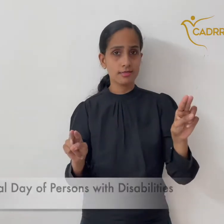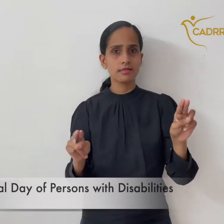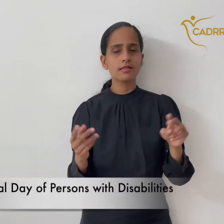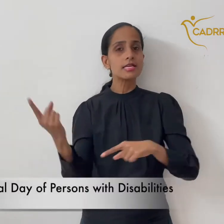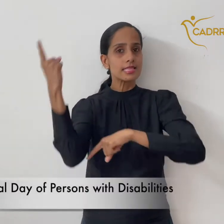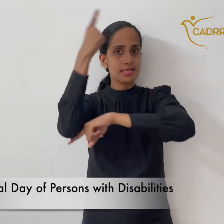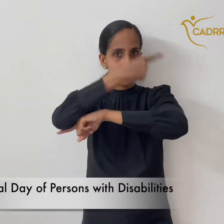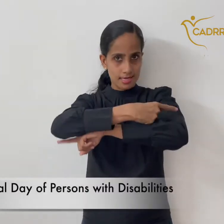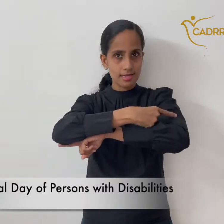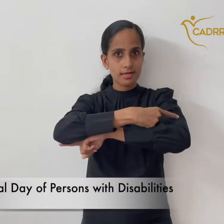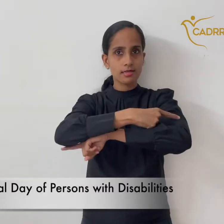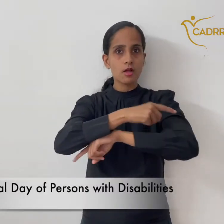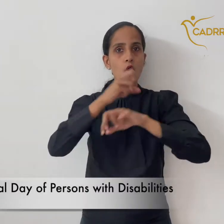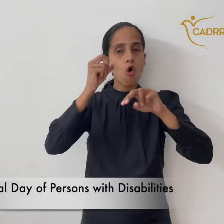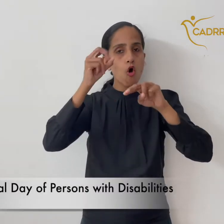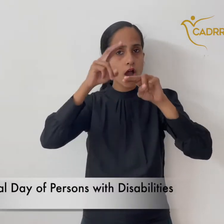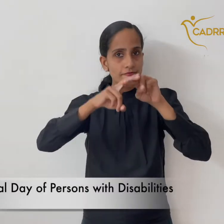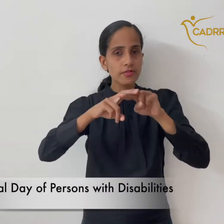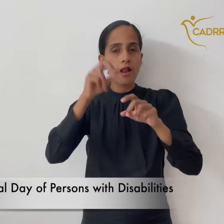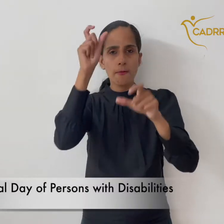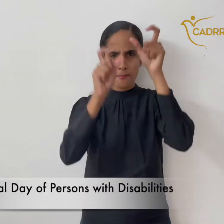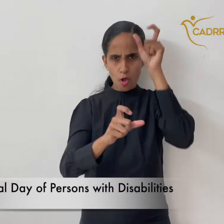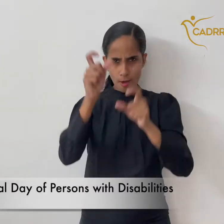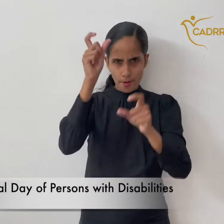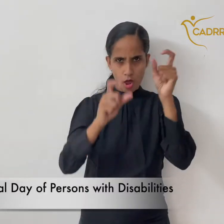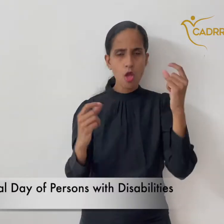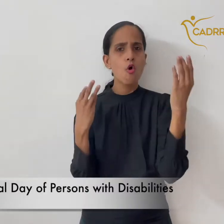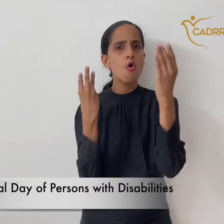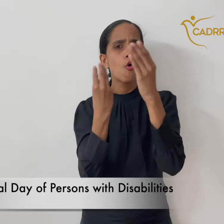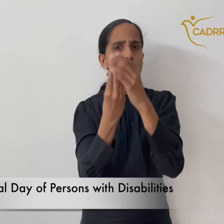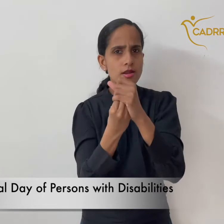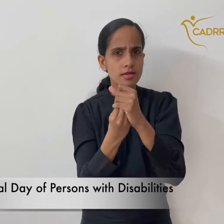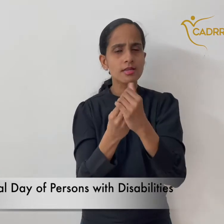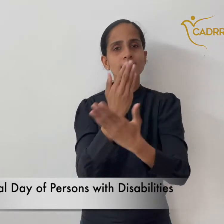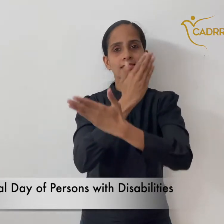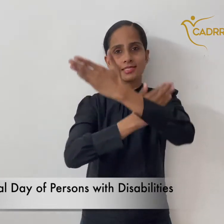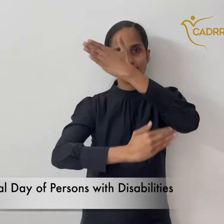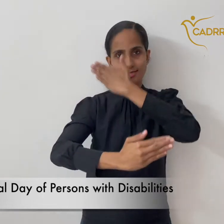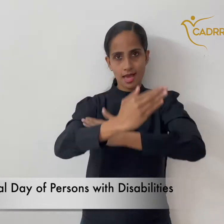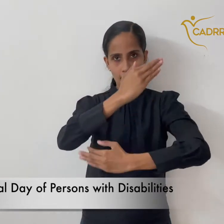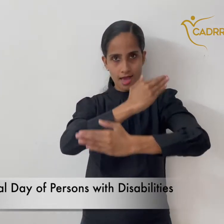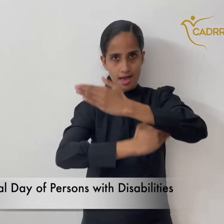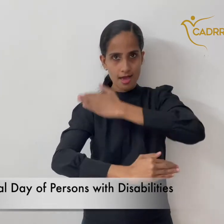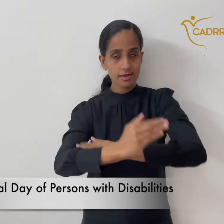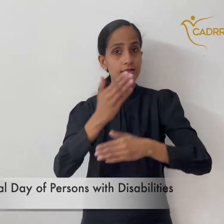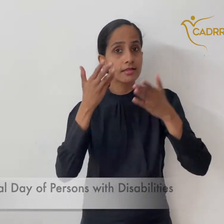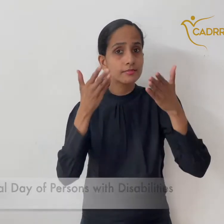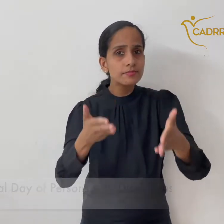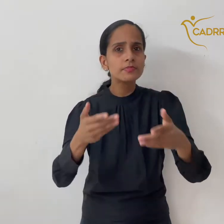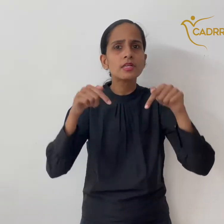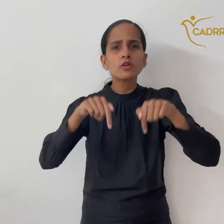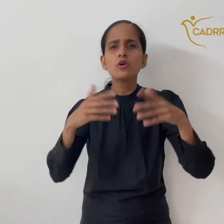International Day of Persons with Disabilities.